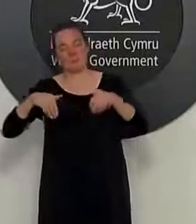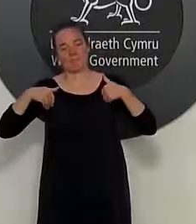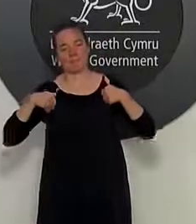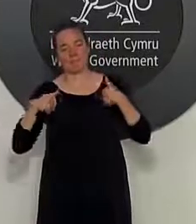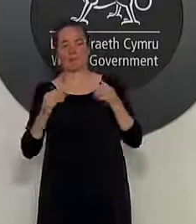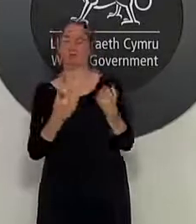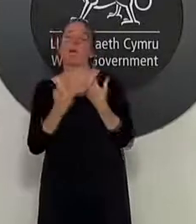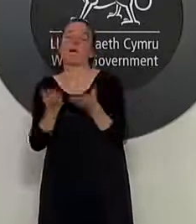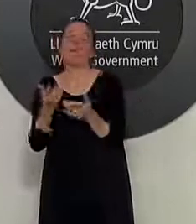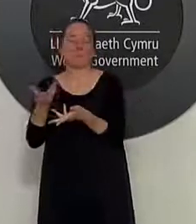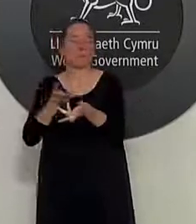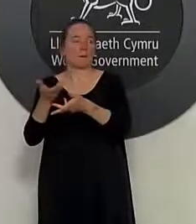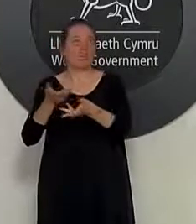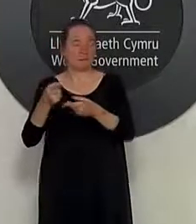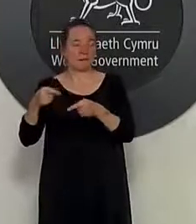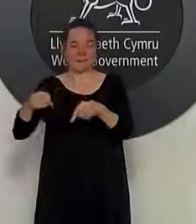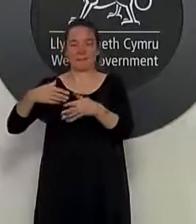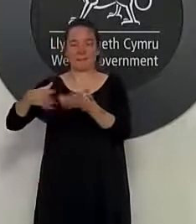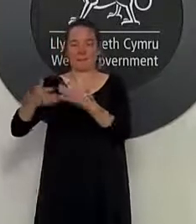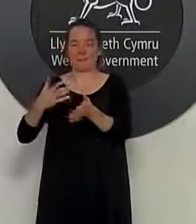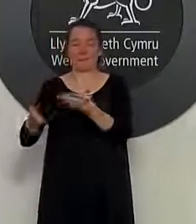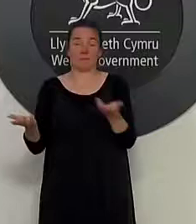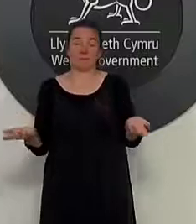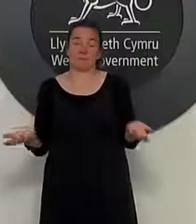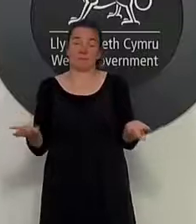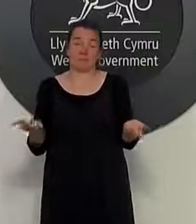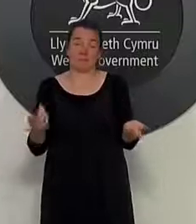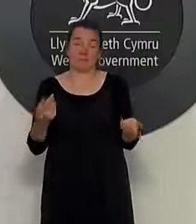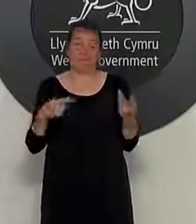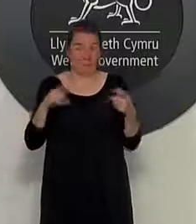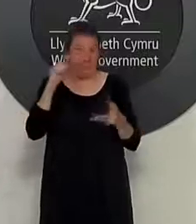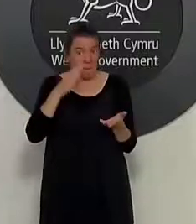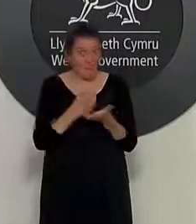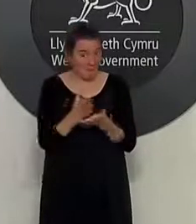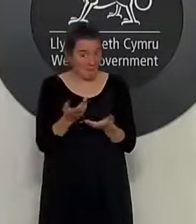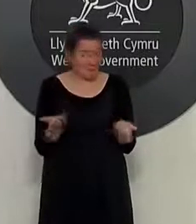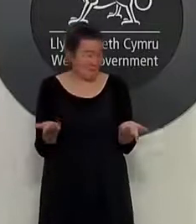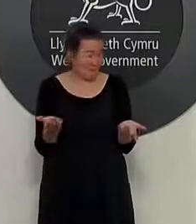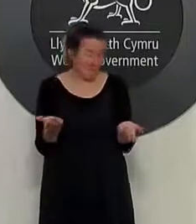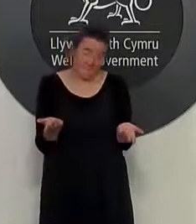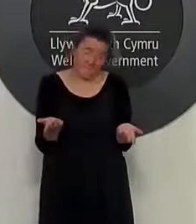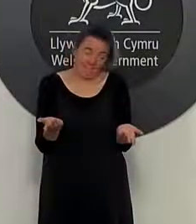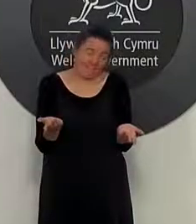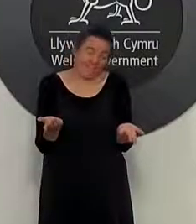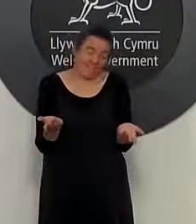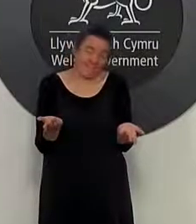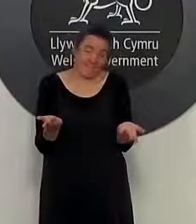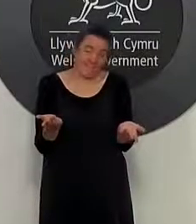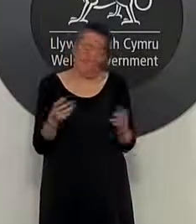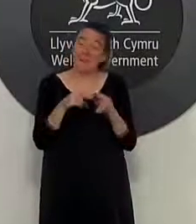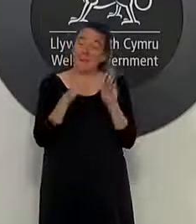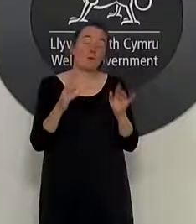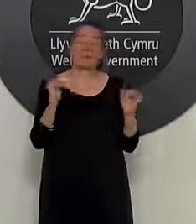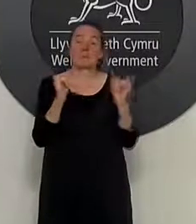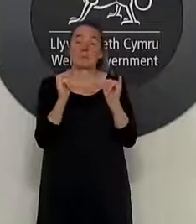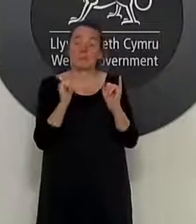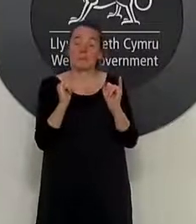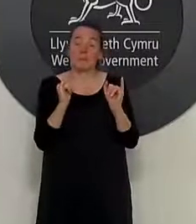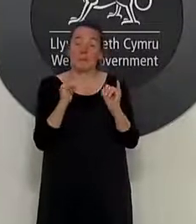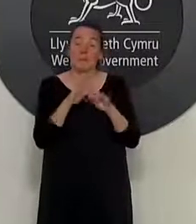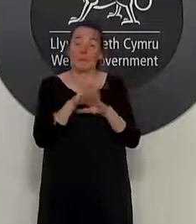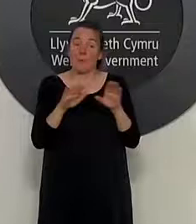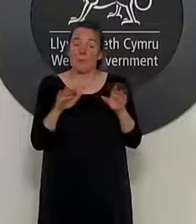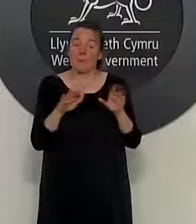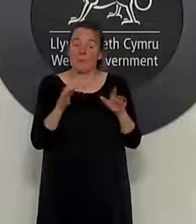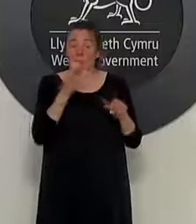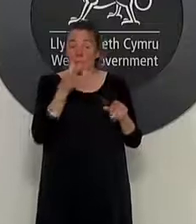all our housing problems. Well, if we believe that, then I'm afraid the housing crisis will not just persist, it will